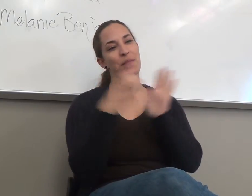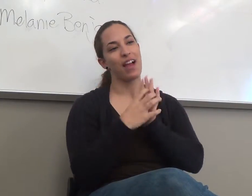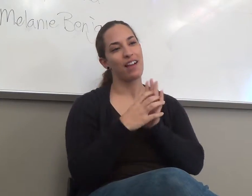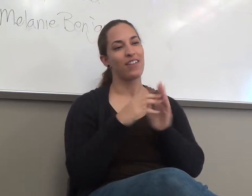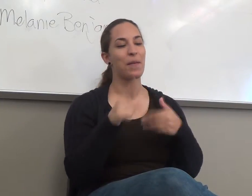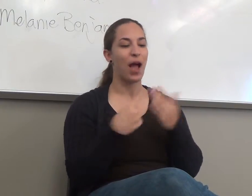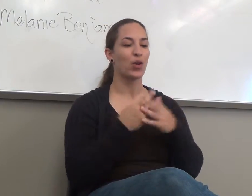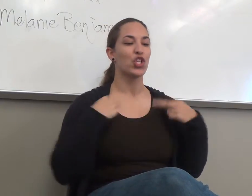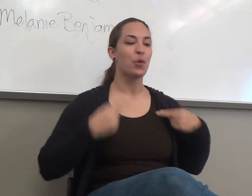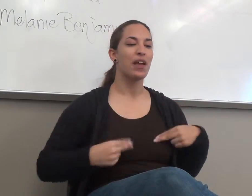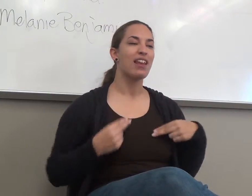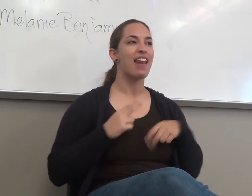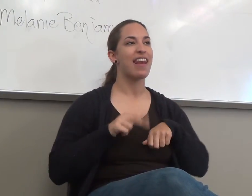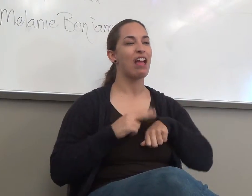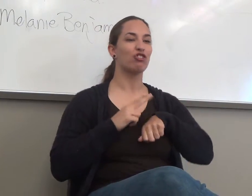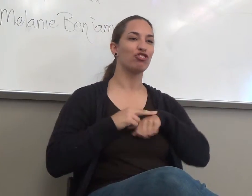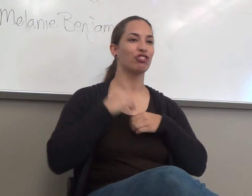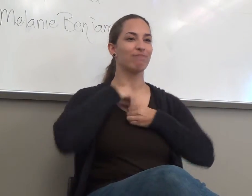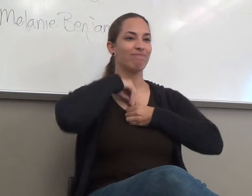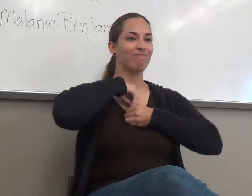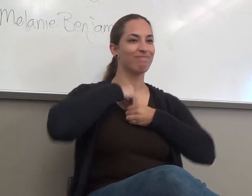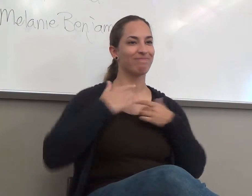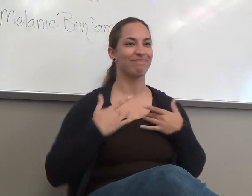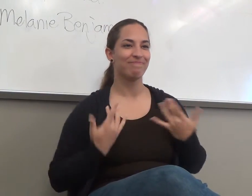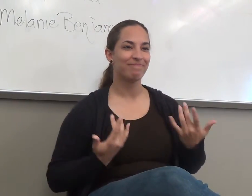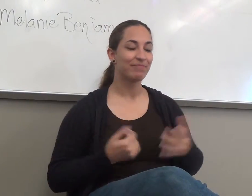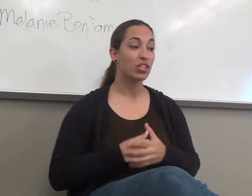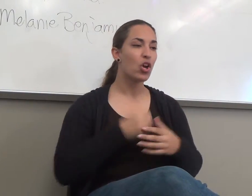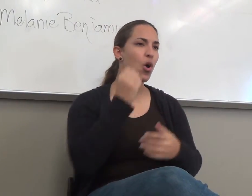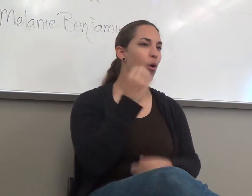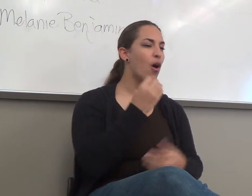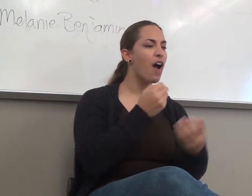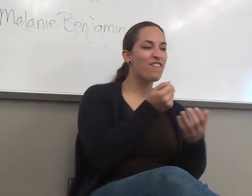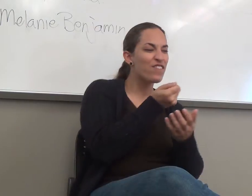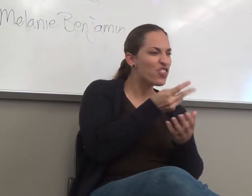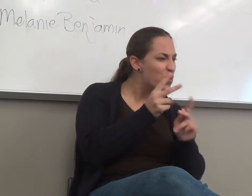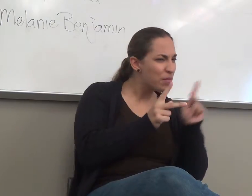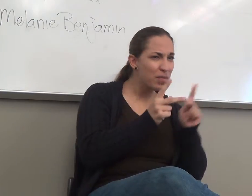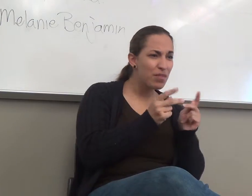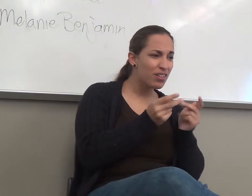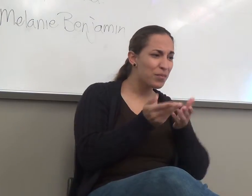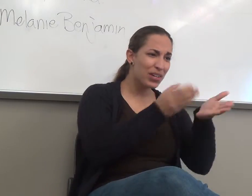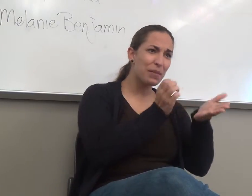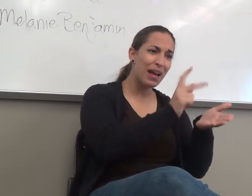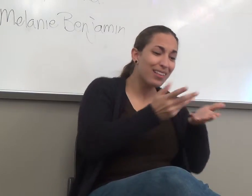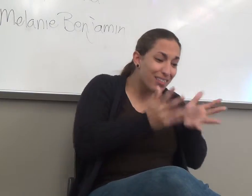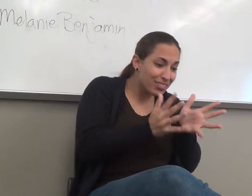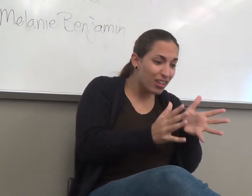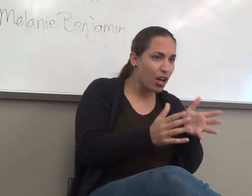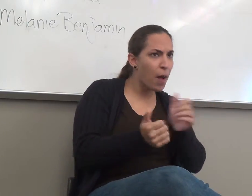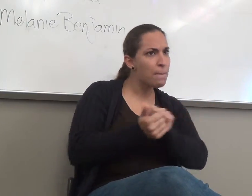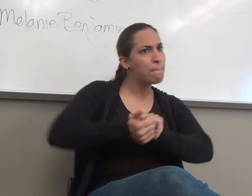why did a few people and only a few people bring it back? Why did the majority of the people not bring it